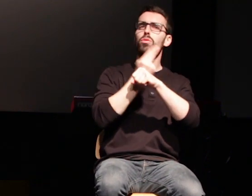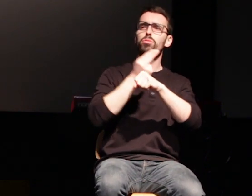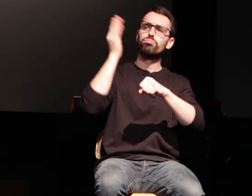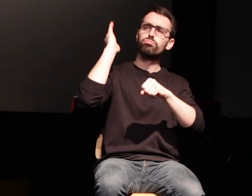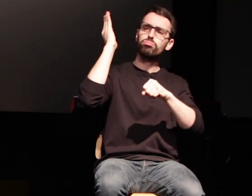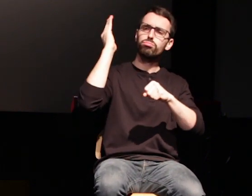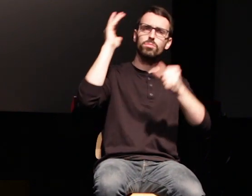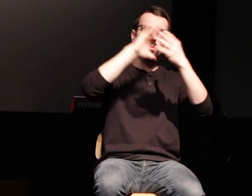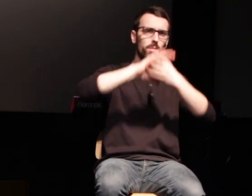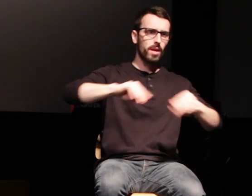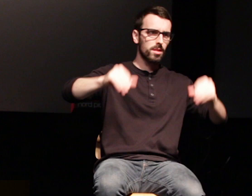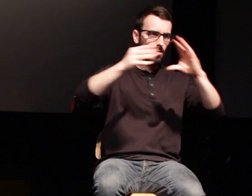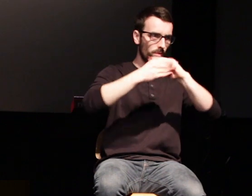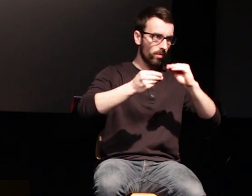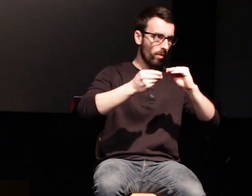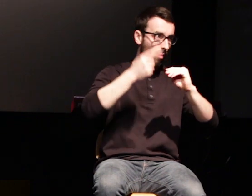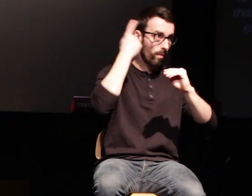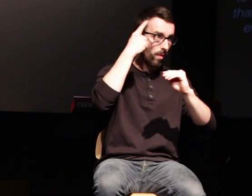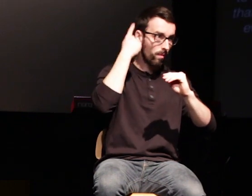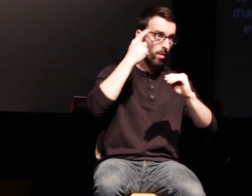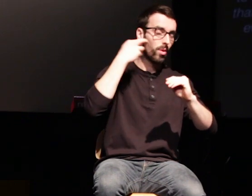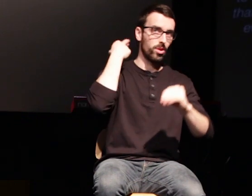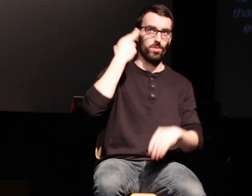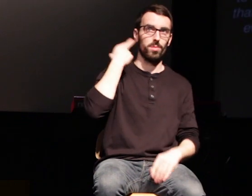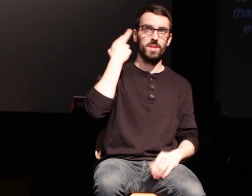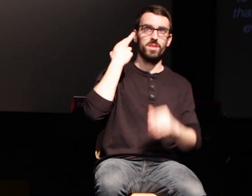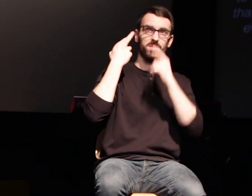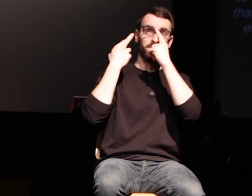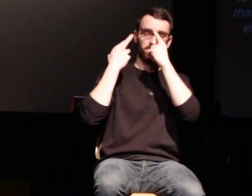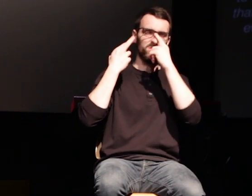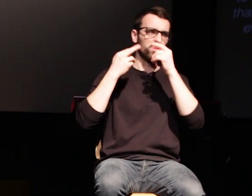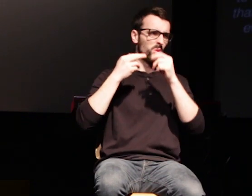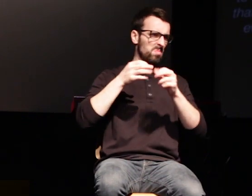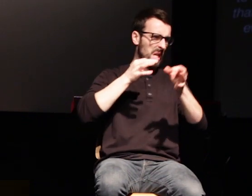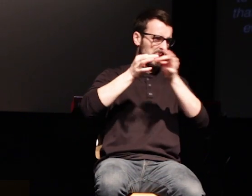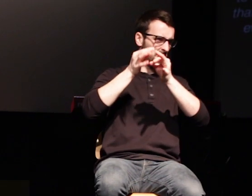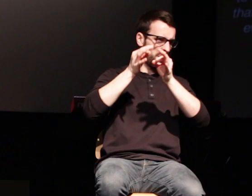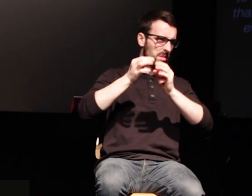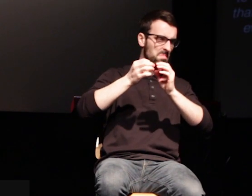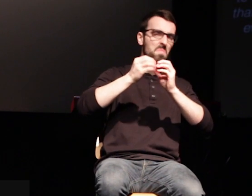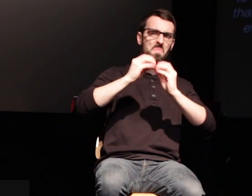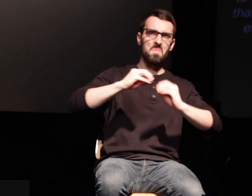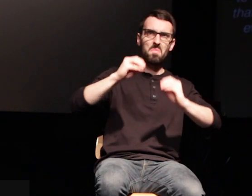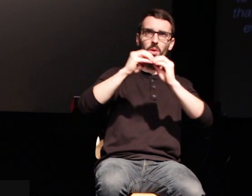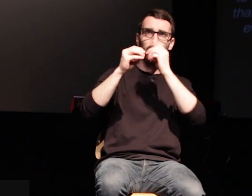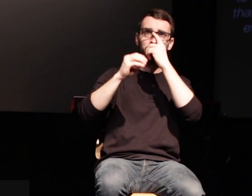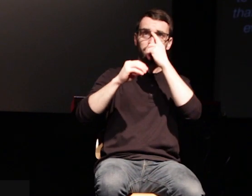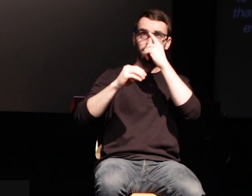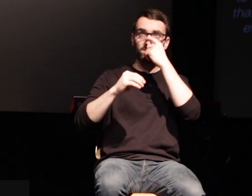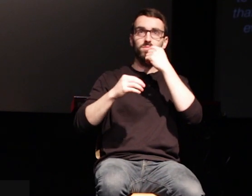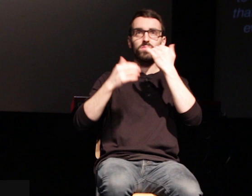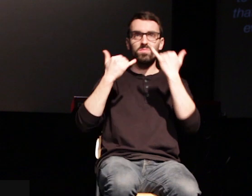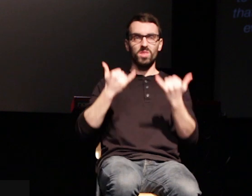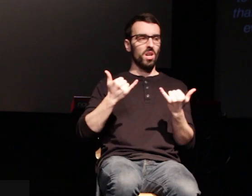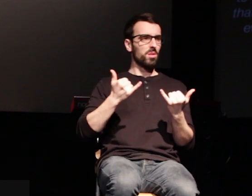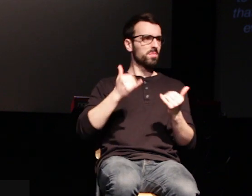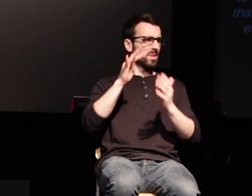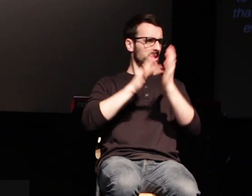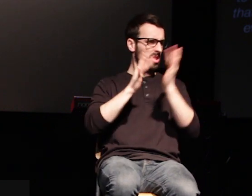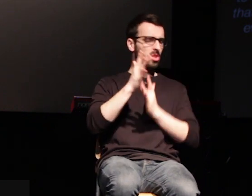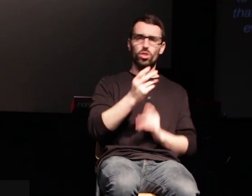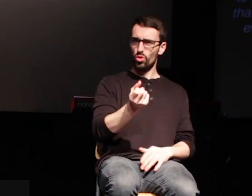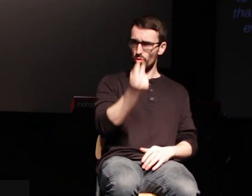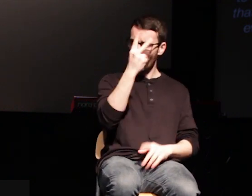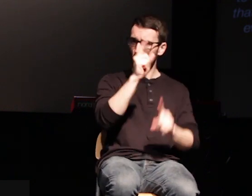why right now. Starting in verse 10. When he was alone, the 12, So the 12 disciples, these young men that Jesus tapped on the